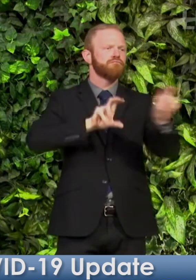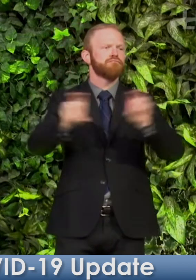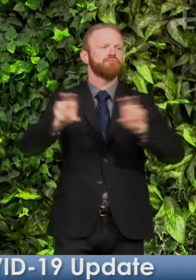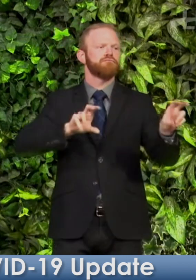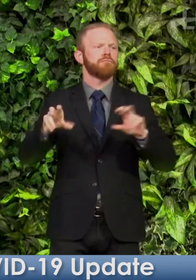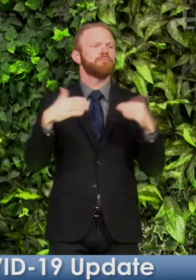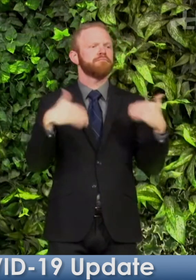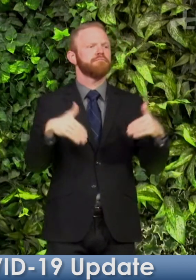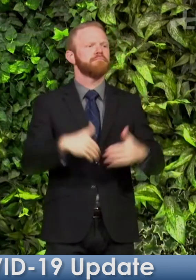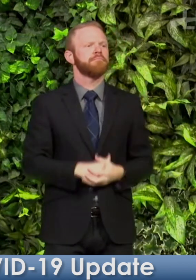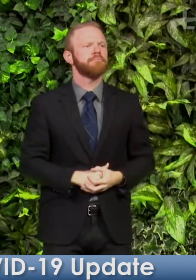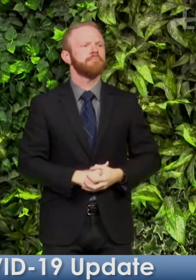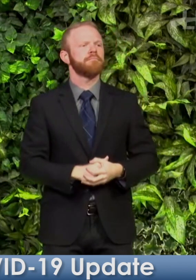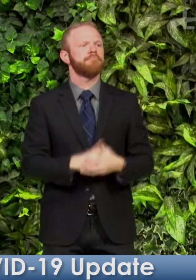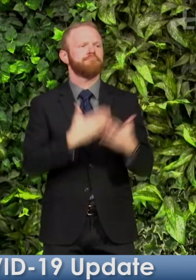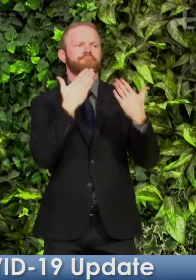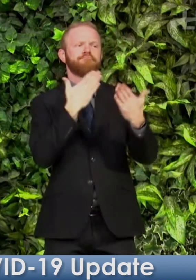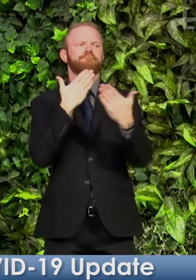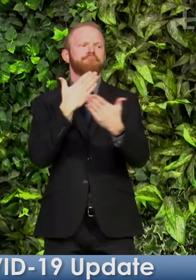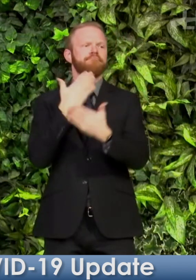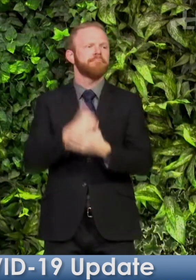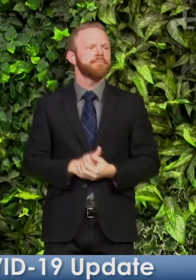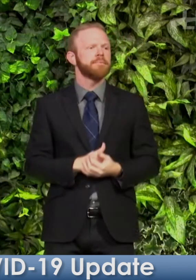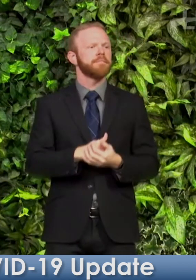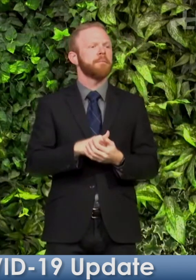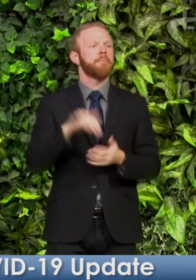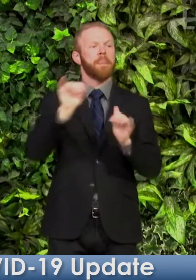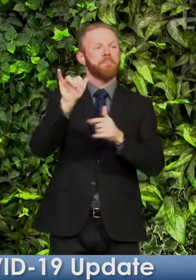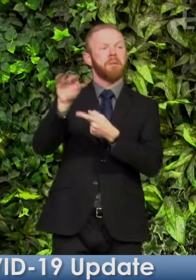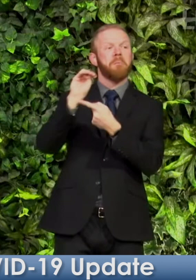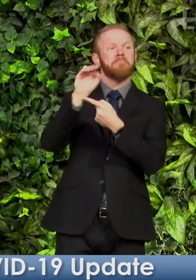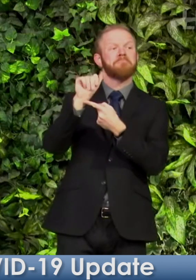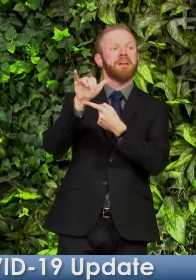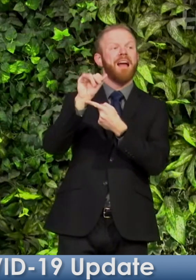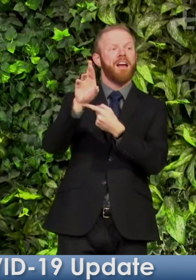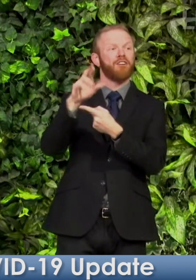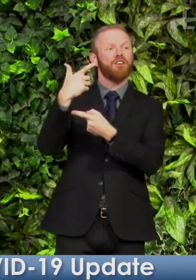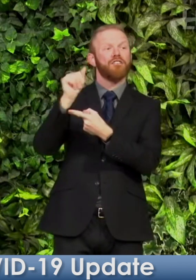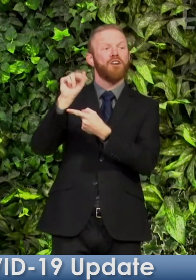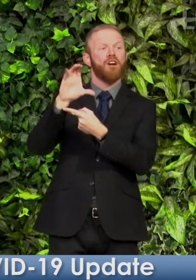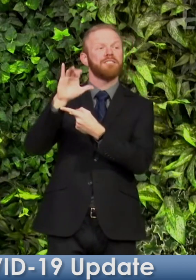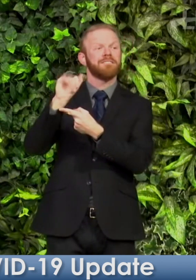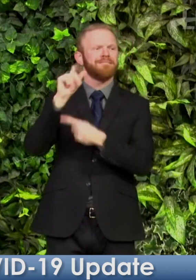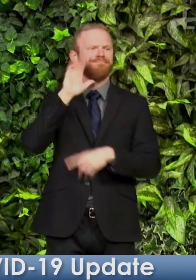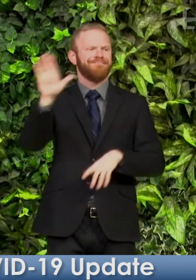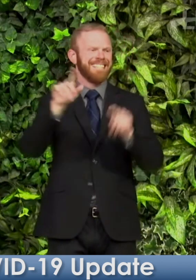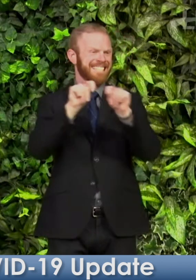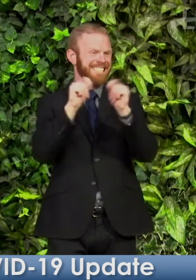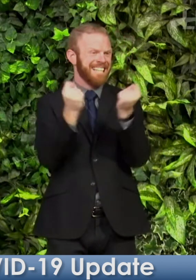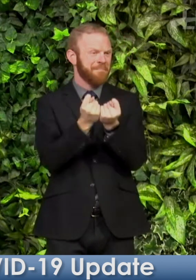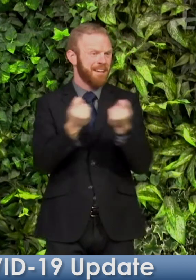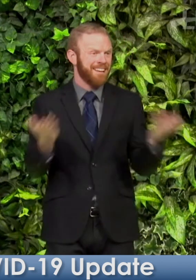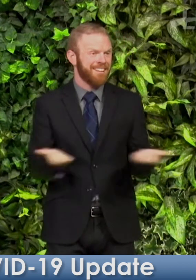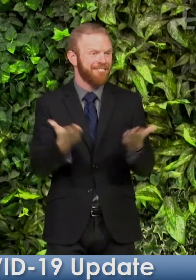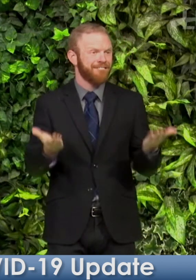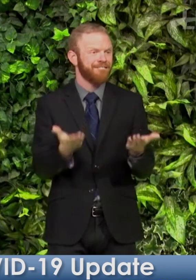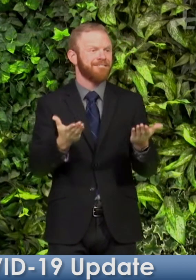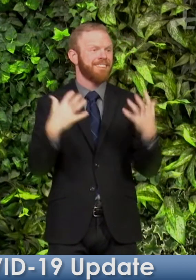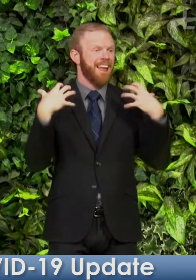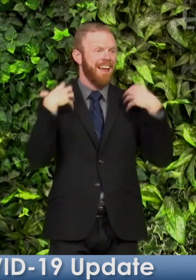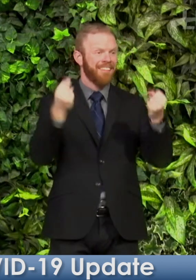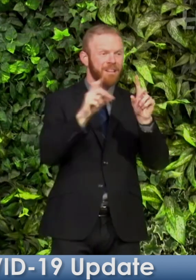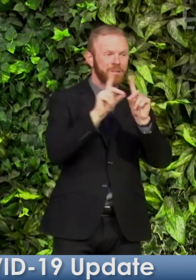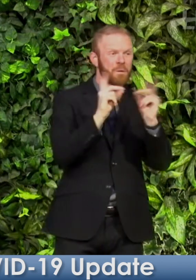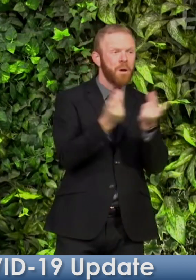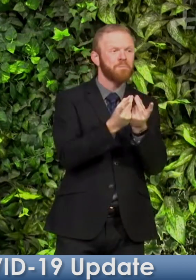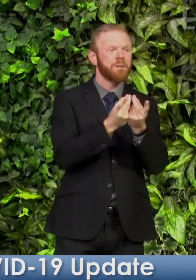Mayor Robert Garcia, and for your team here in your health department for really getting the job